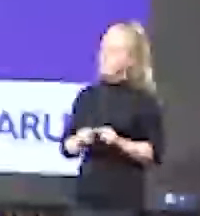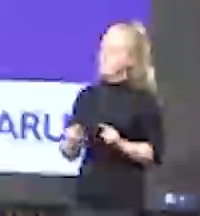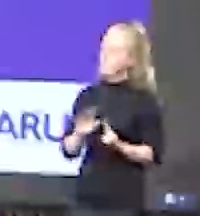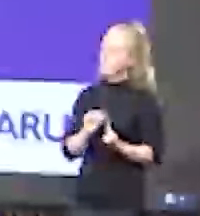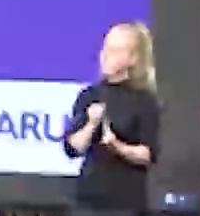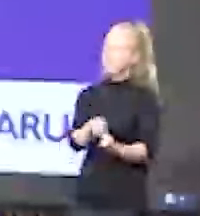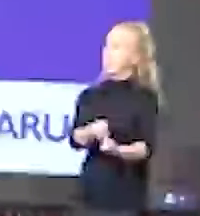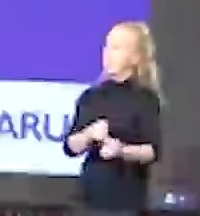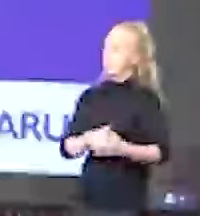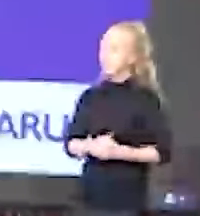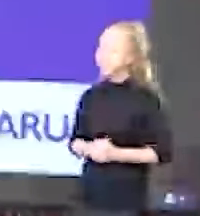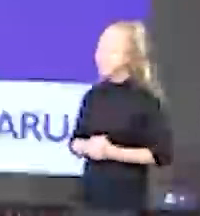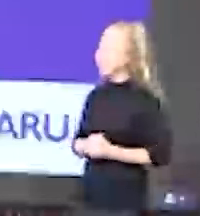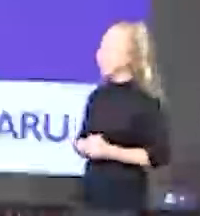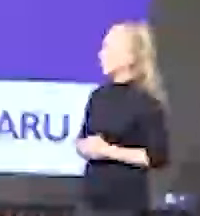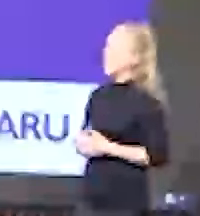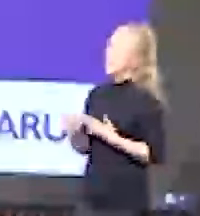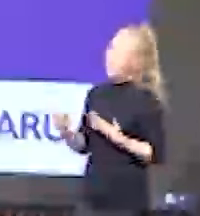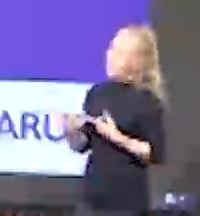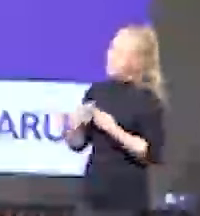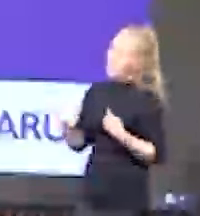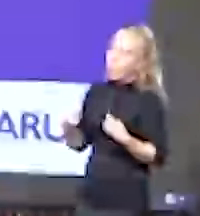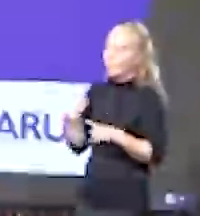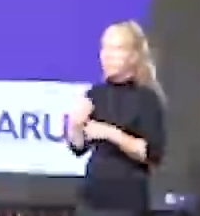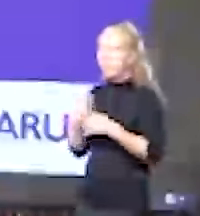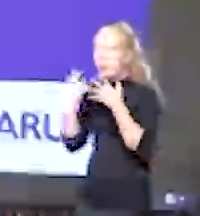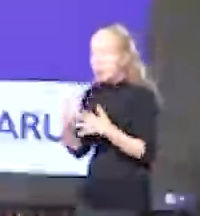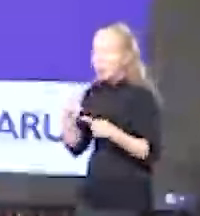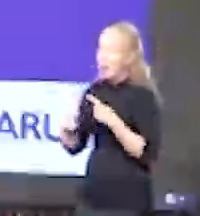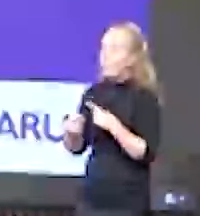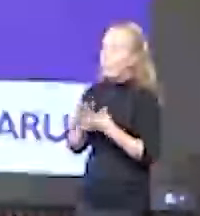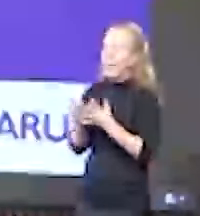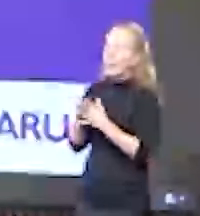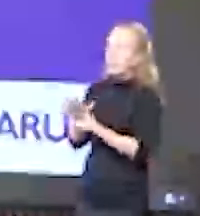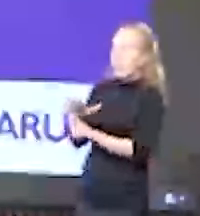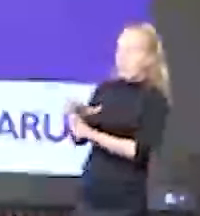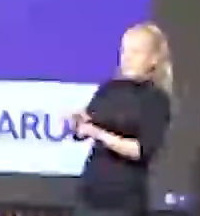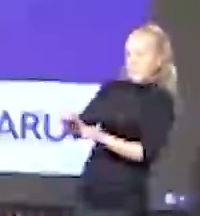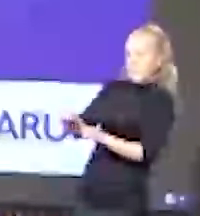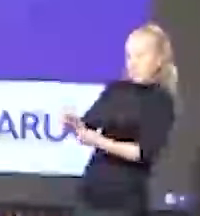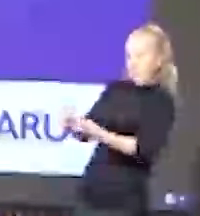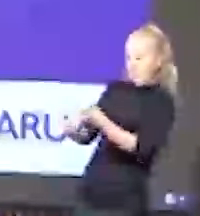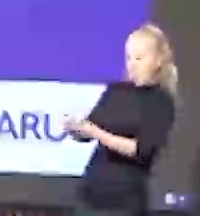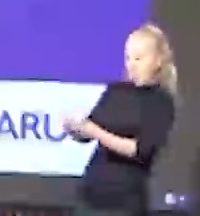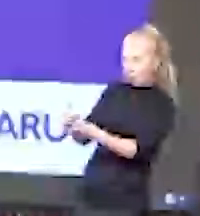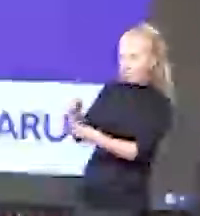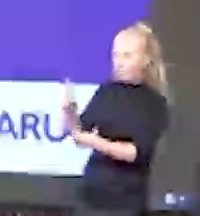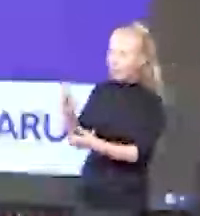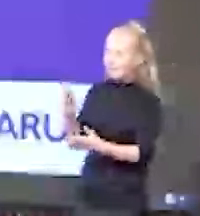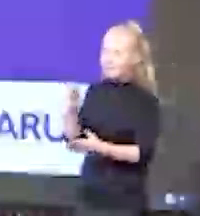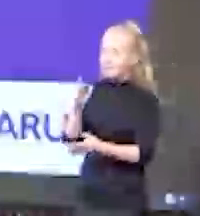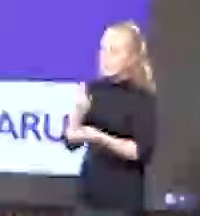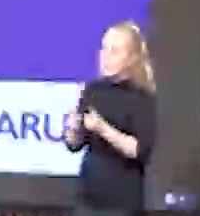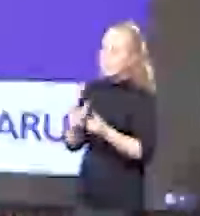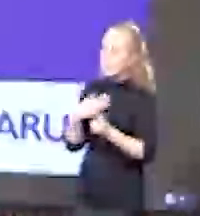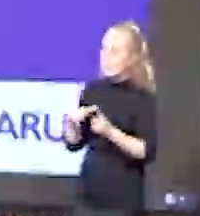getting there. Because we spend a lot of time dancing around problem identification, which is important, but I guess you can get bogged down in. So it's about taking it to that